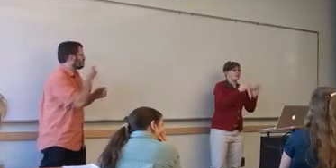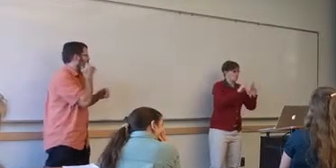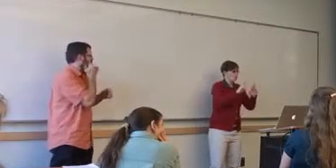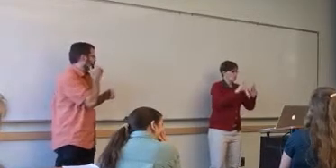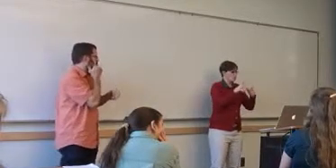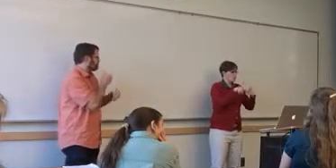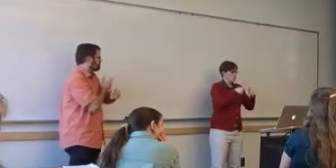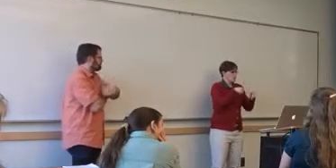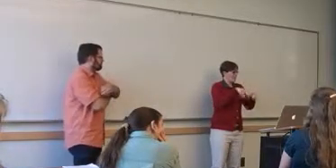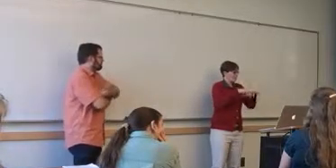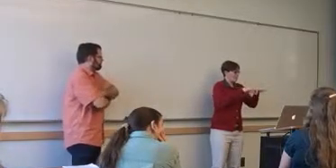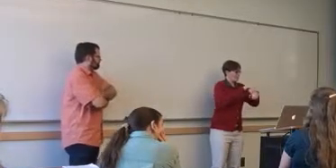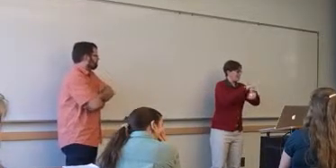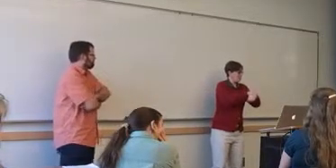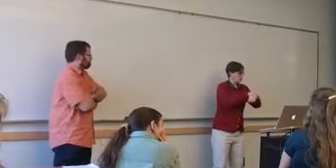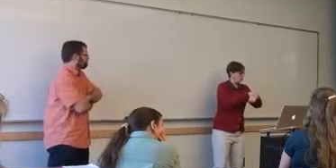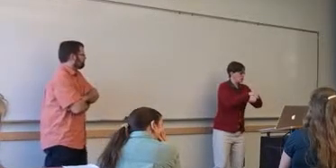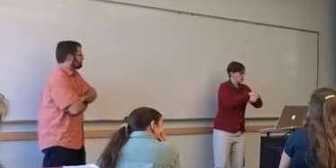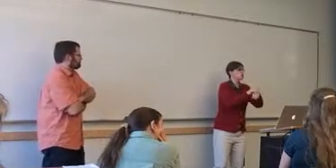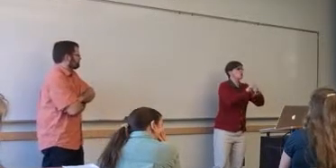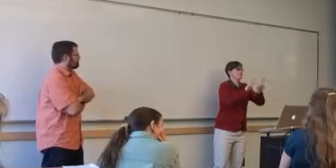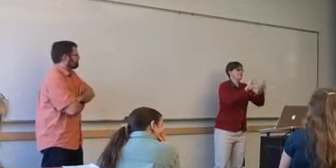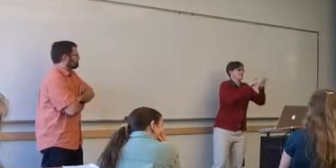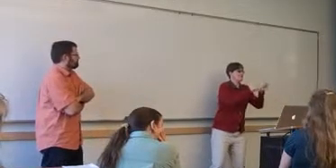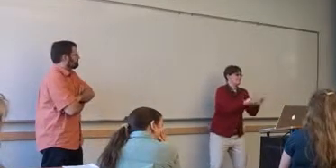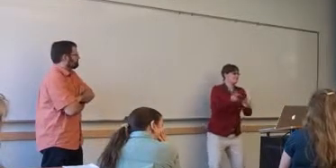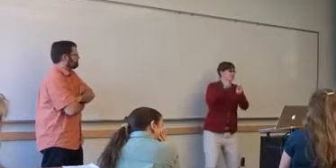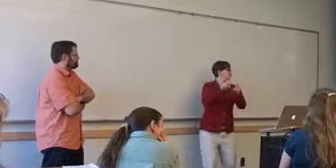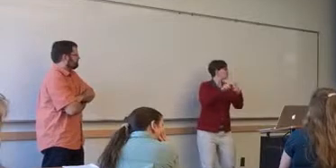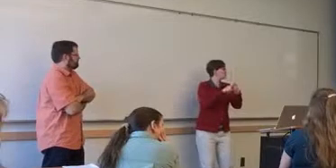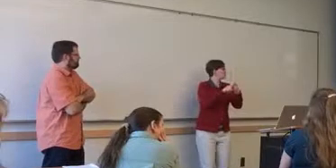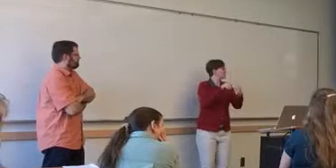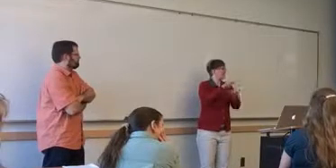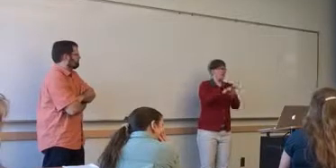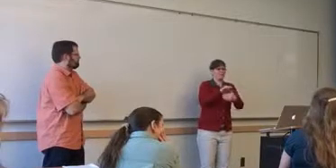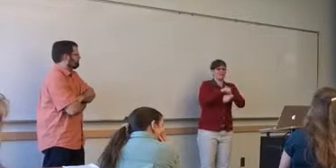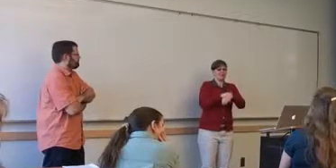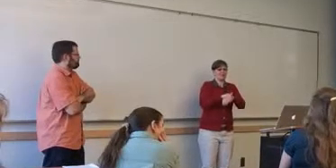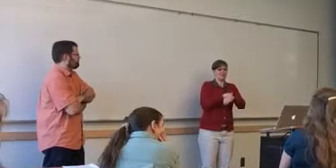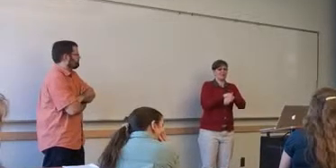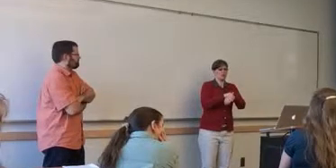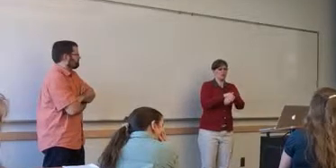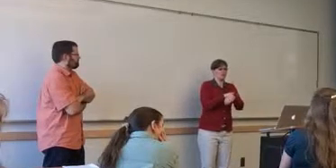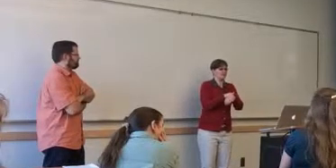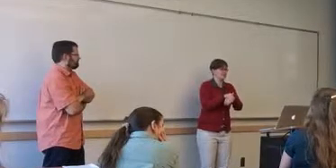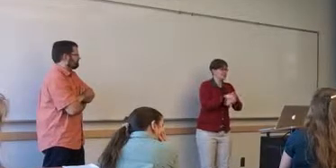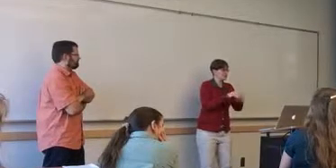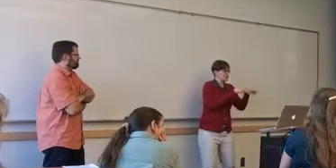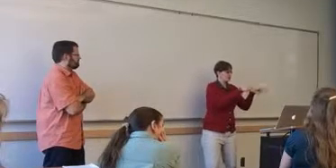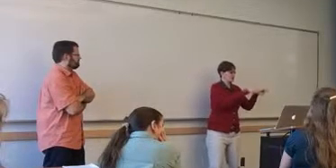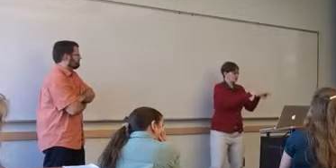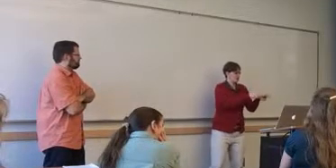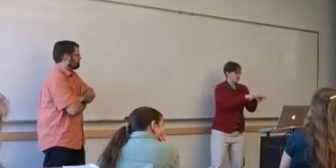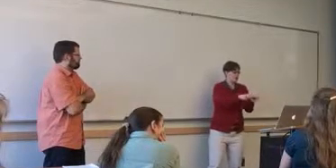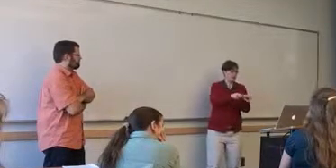structure. And when they are when they're starting to pick that up, then they can go into academic English. So it's